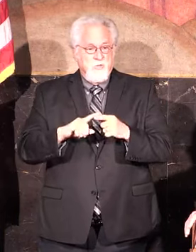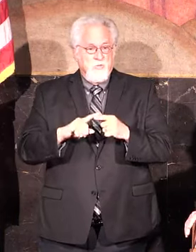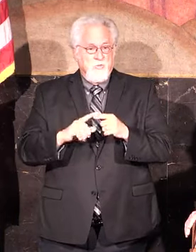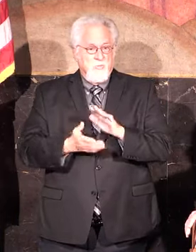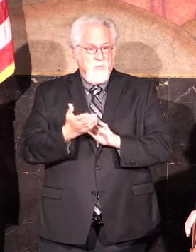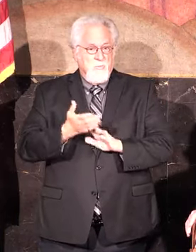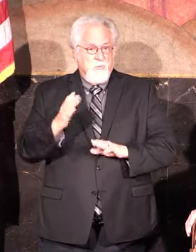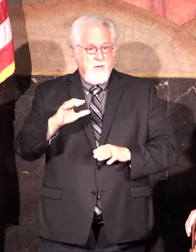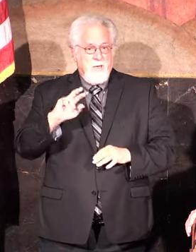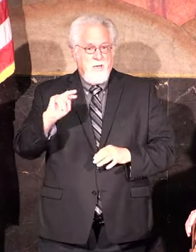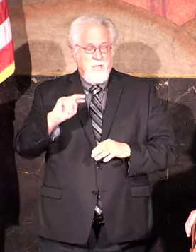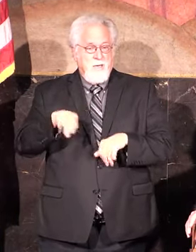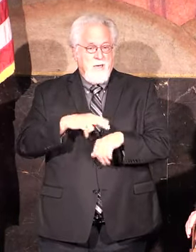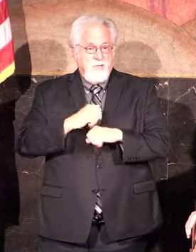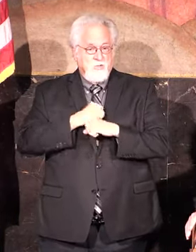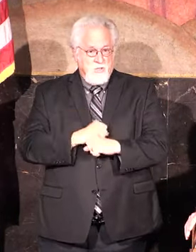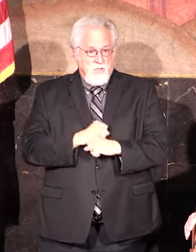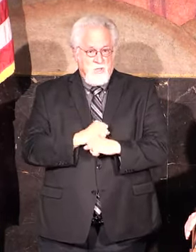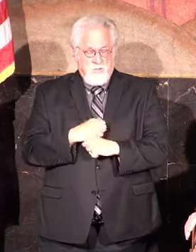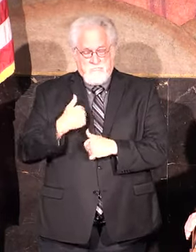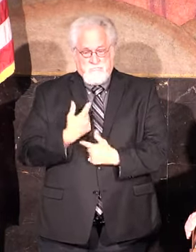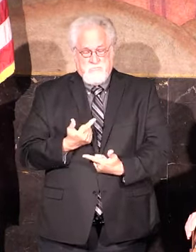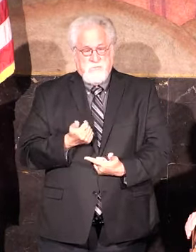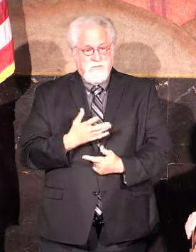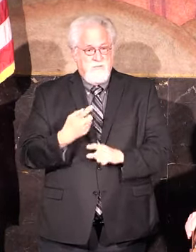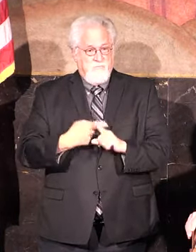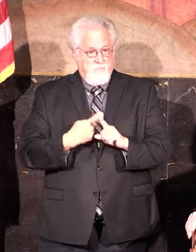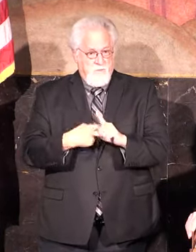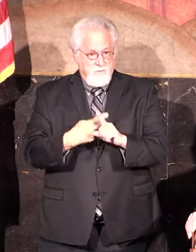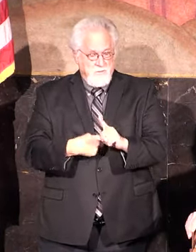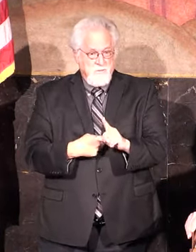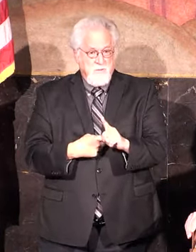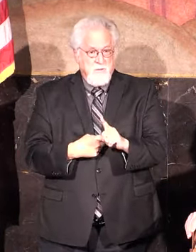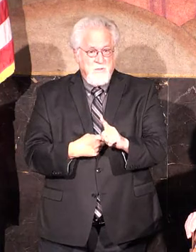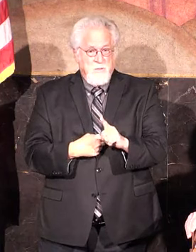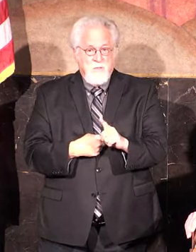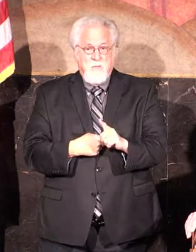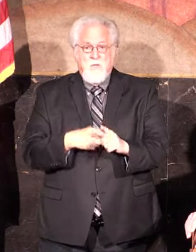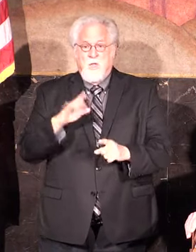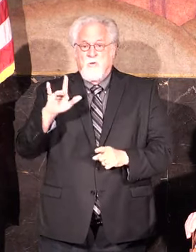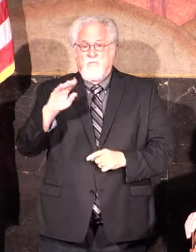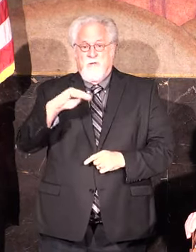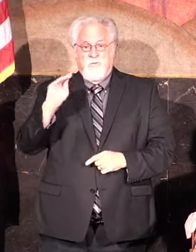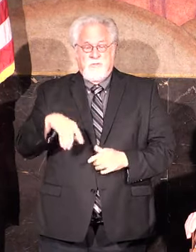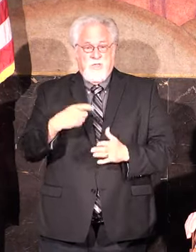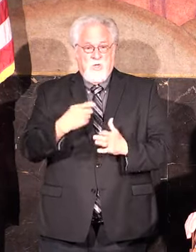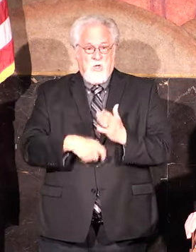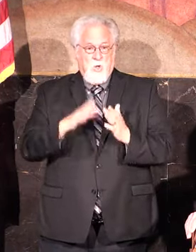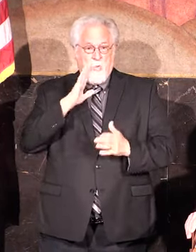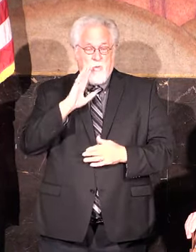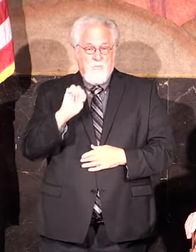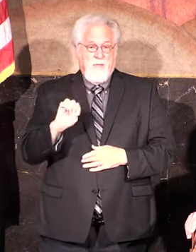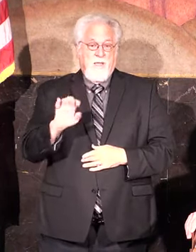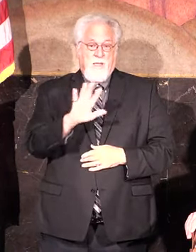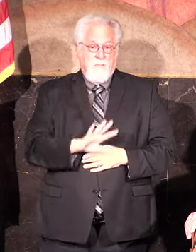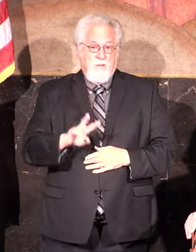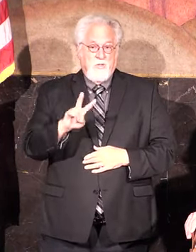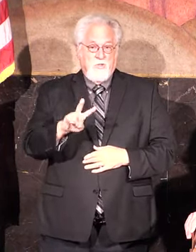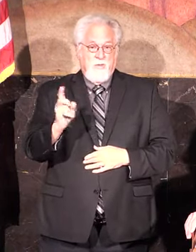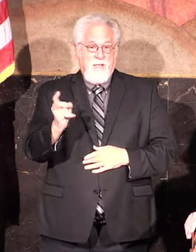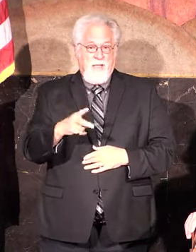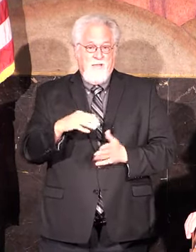National Guard as we have over the last several months through the end of the year, the 25% cost share is going to be about